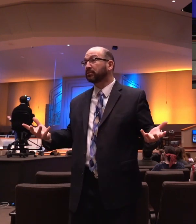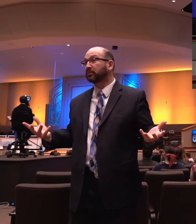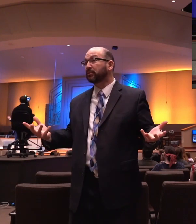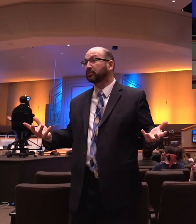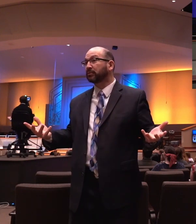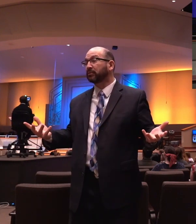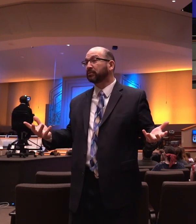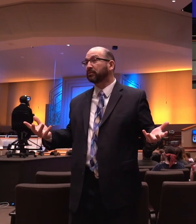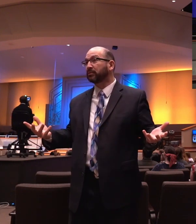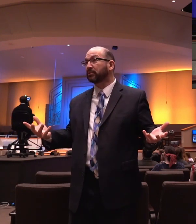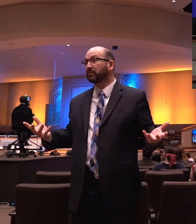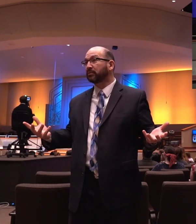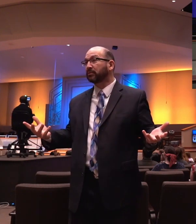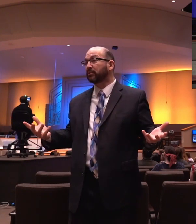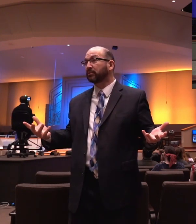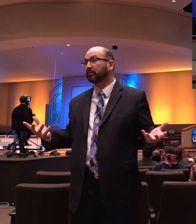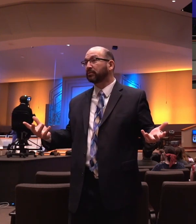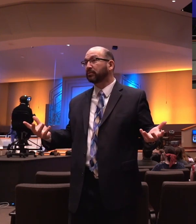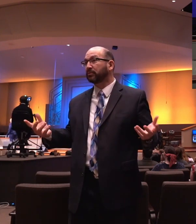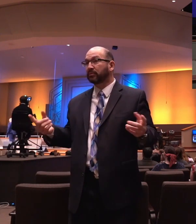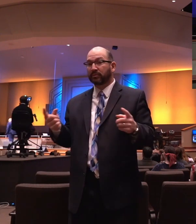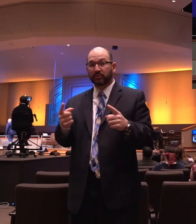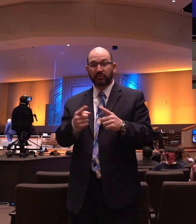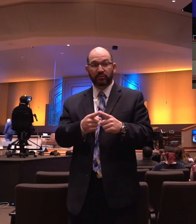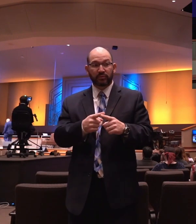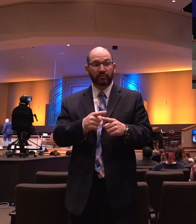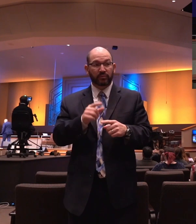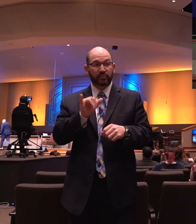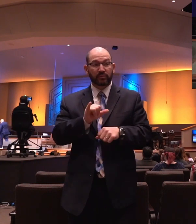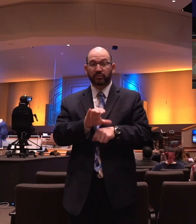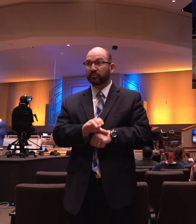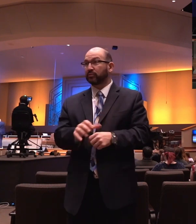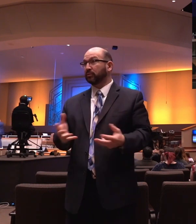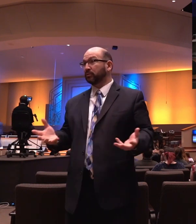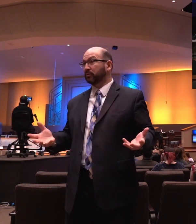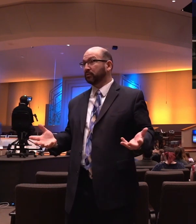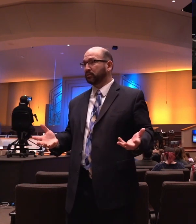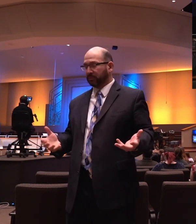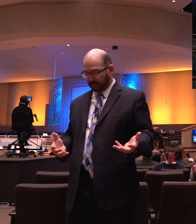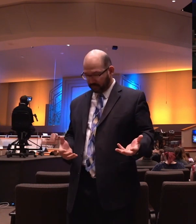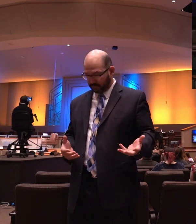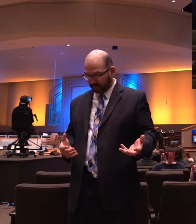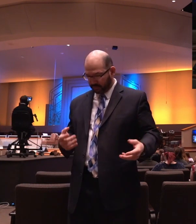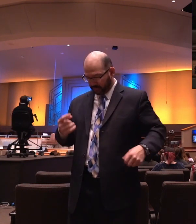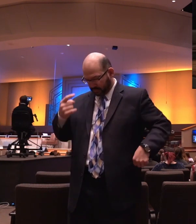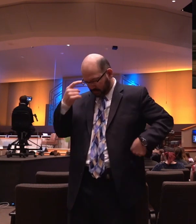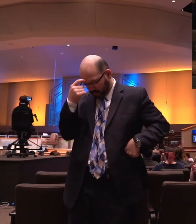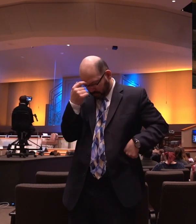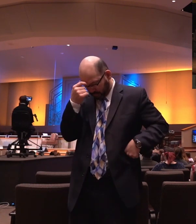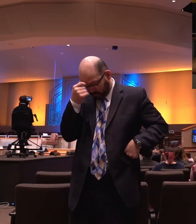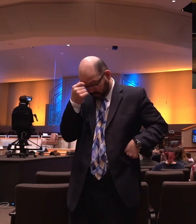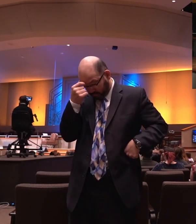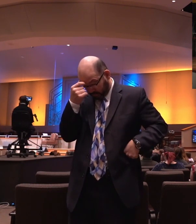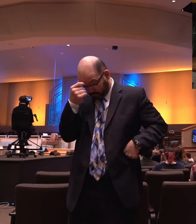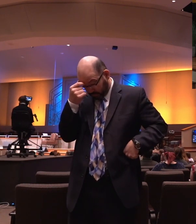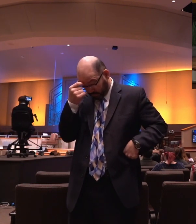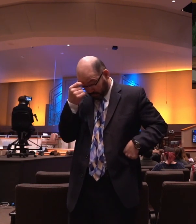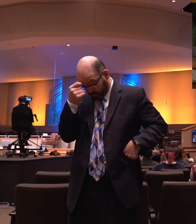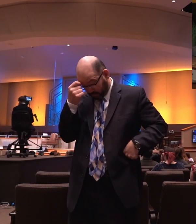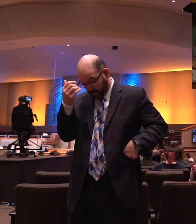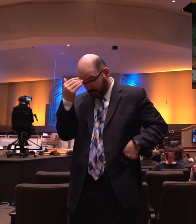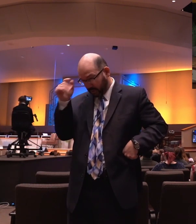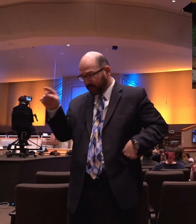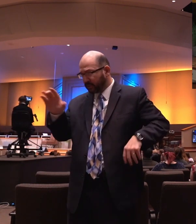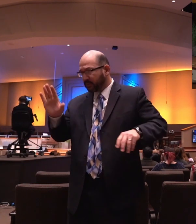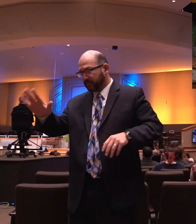way to go to the church. And I'm thinking, I know that they did what